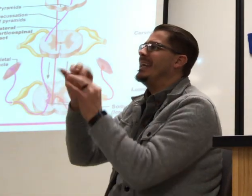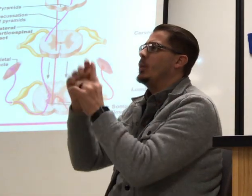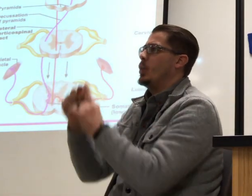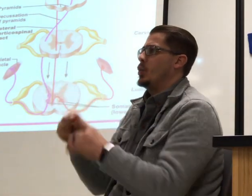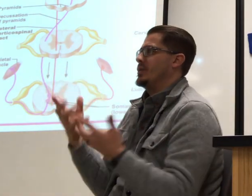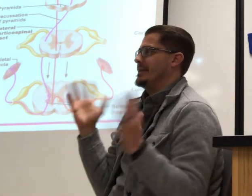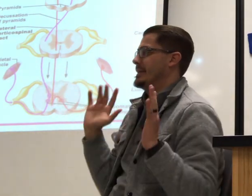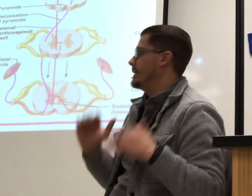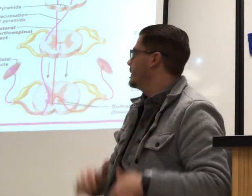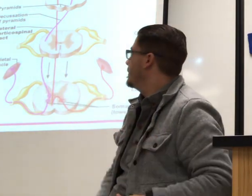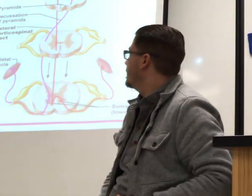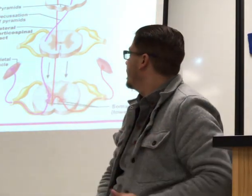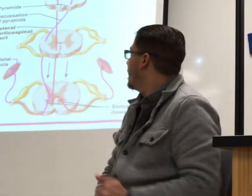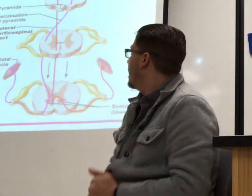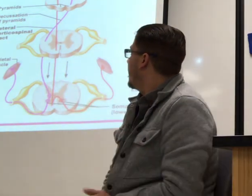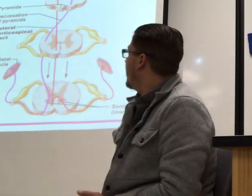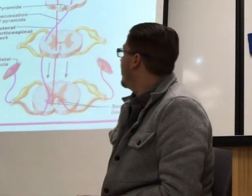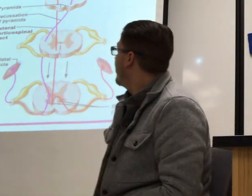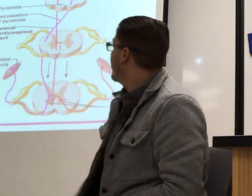words. Okay.